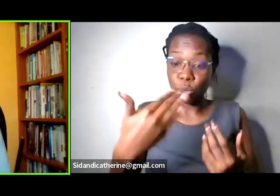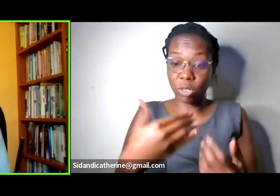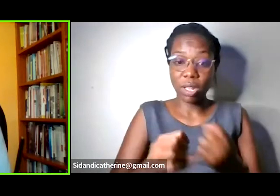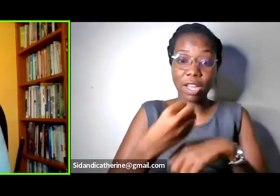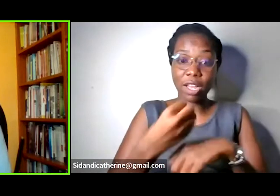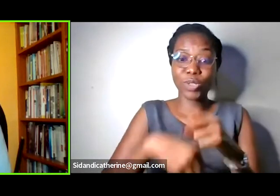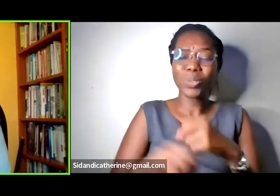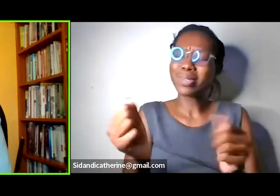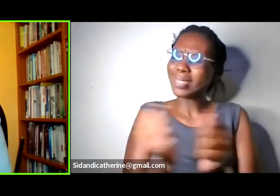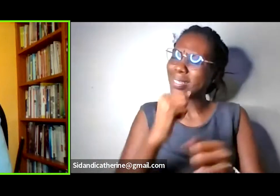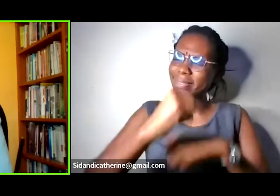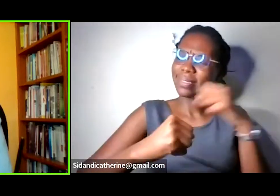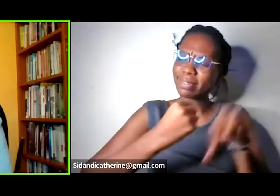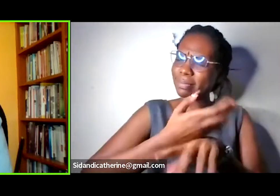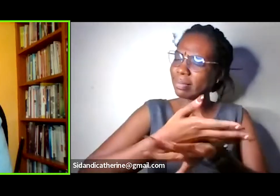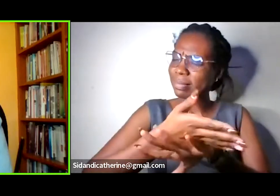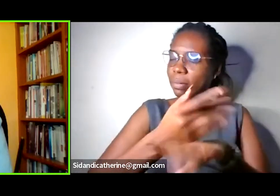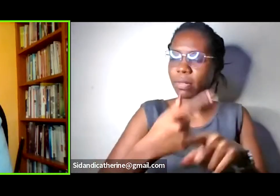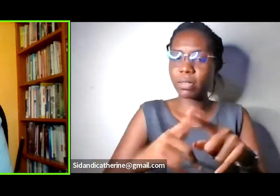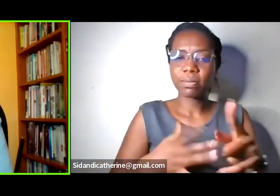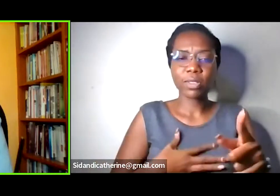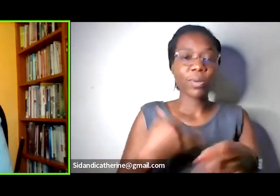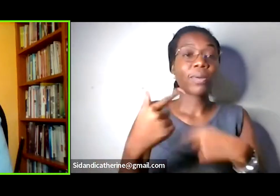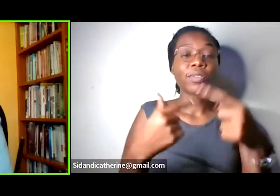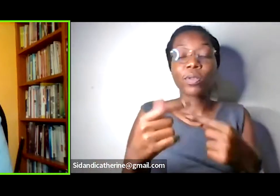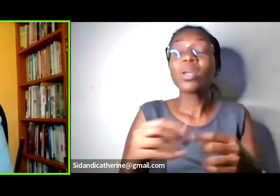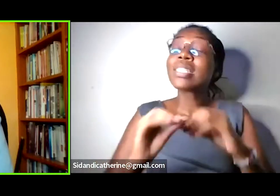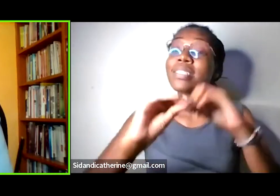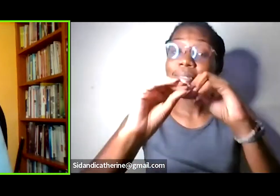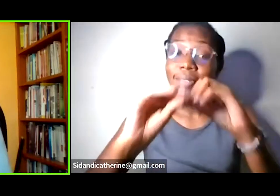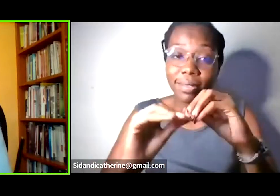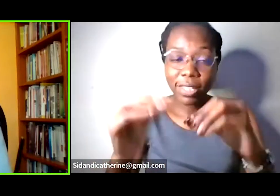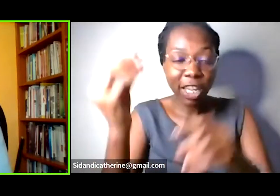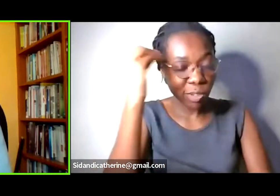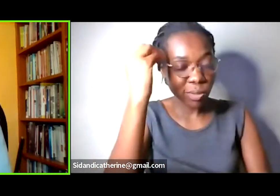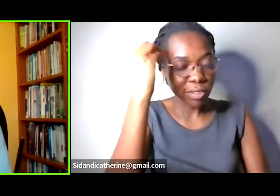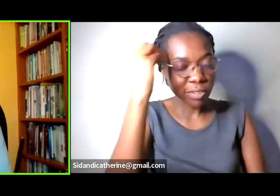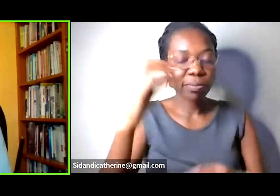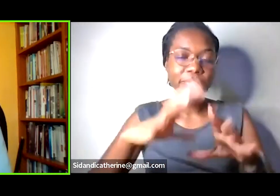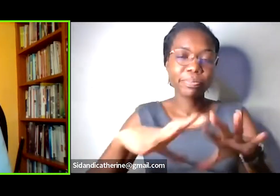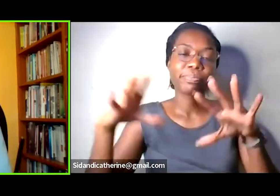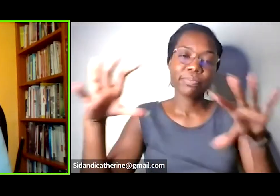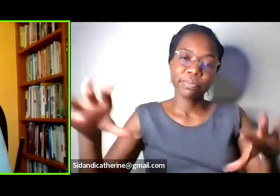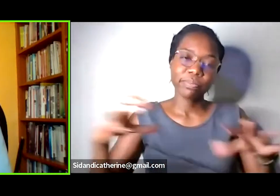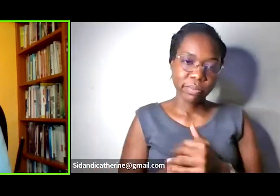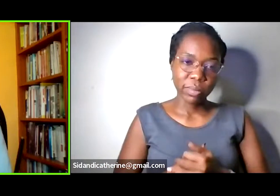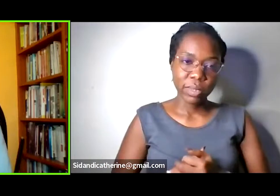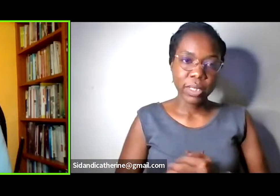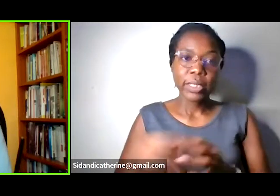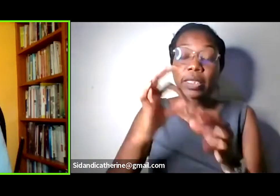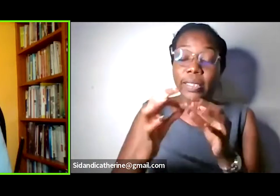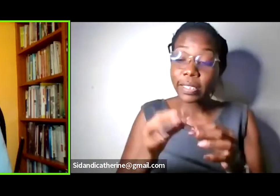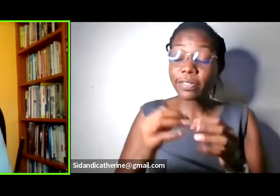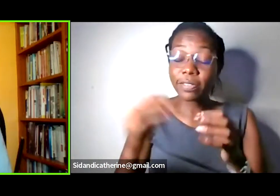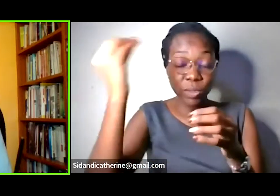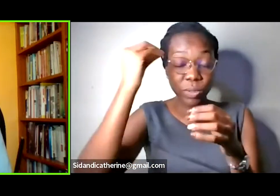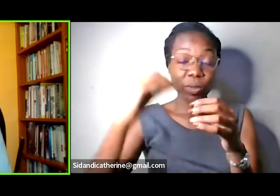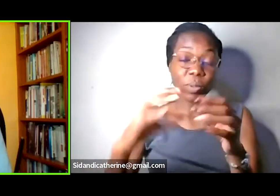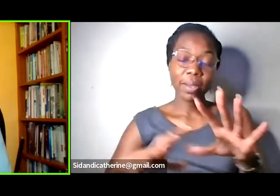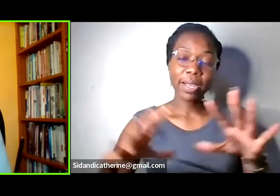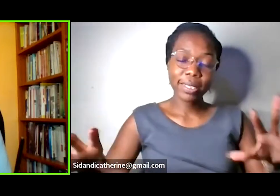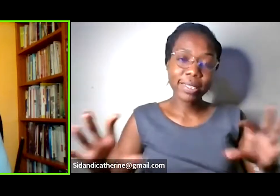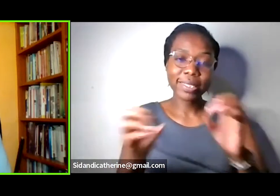and say, yes, that's me. Okay. So we are done with the first one, which is